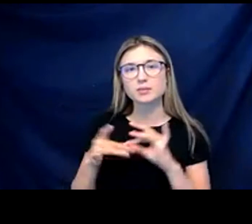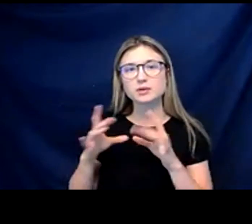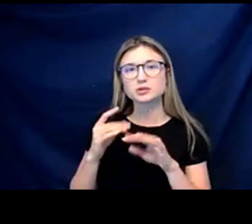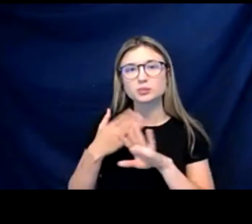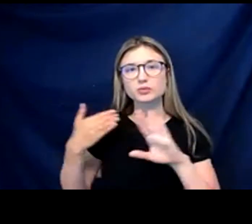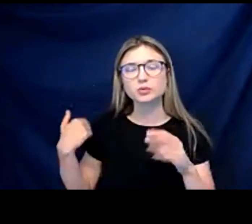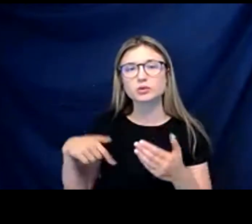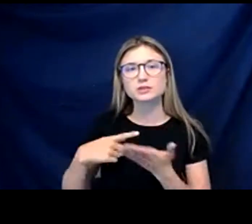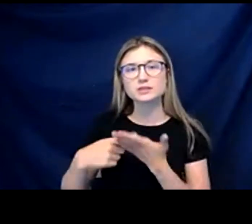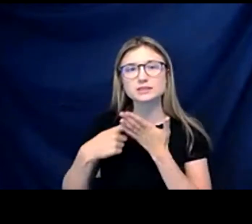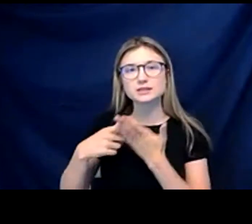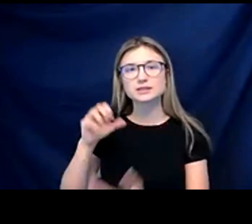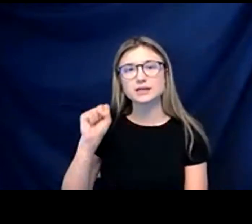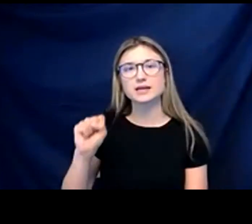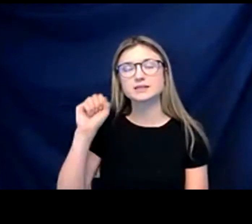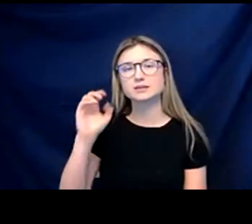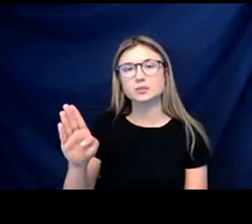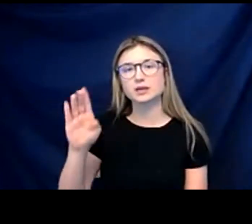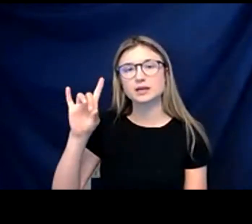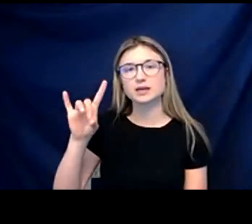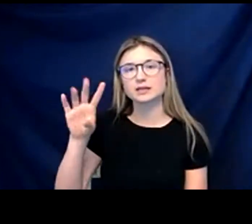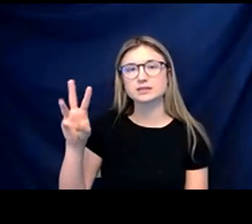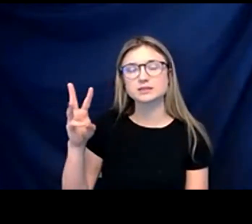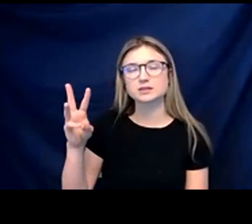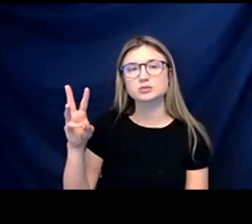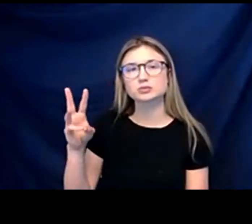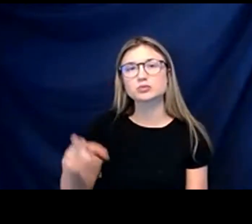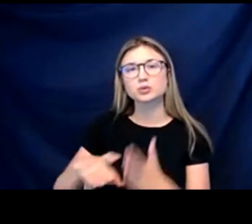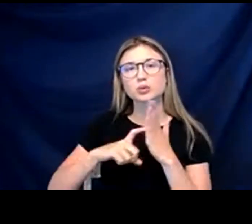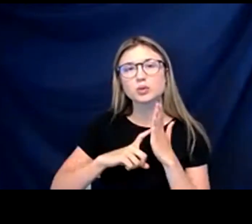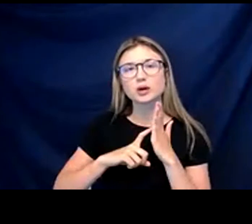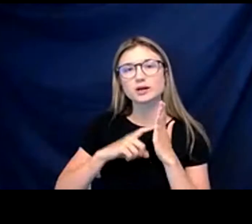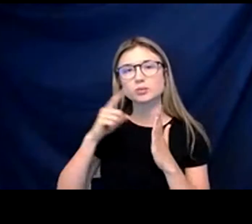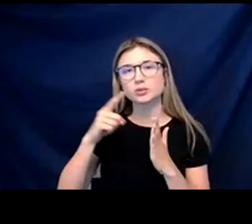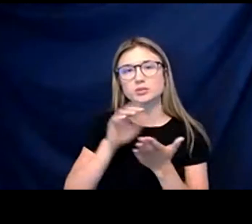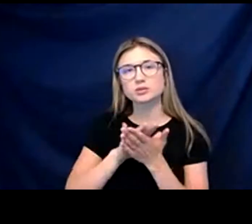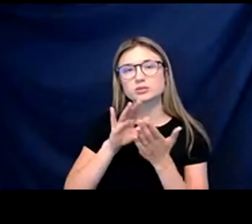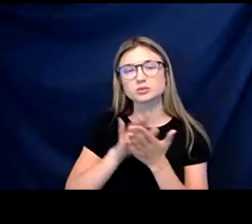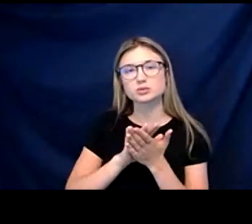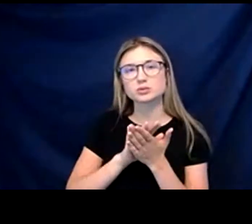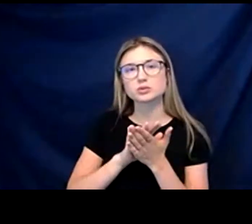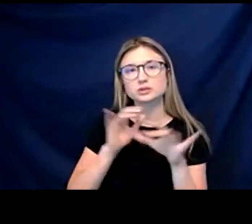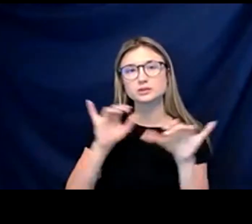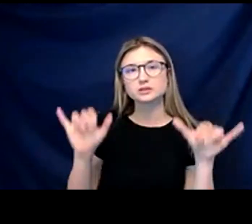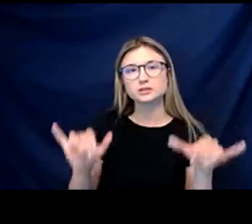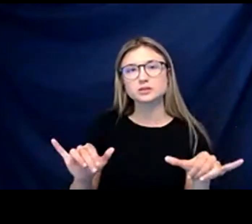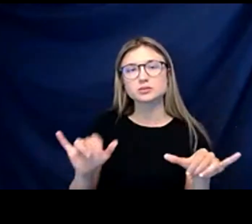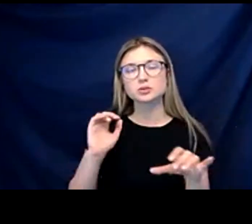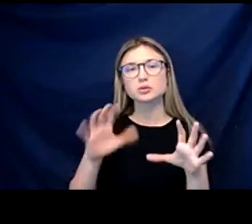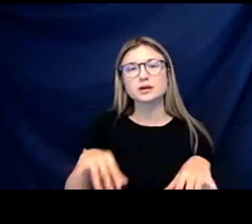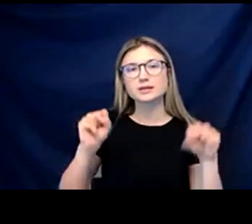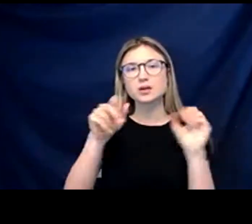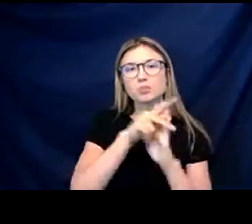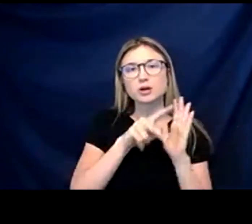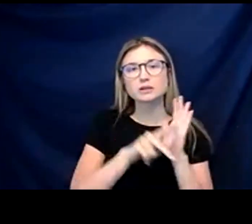about SB 86, which requires public school systems to adopt policies for the installation and operation of video